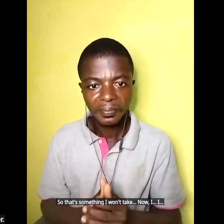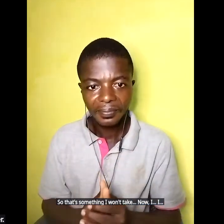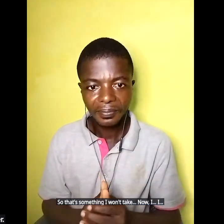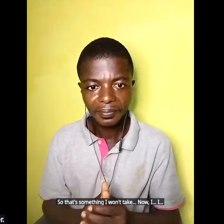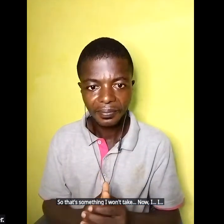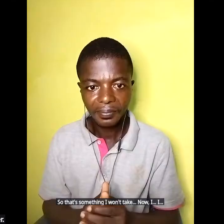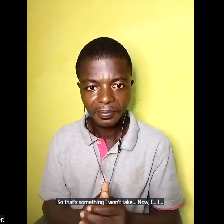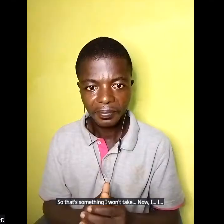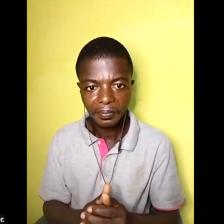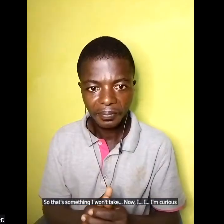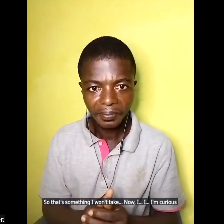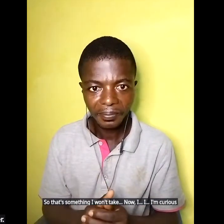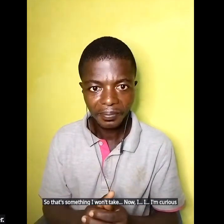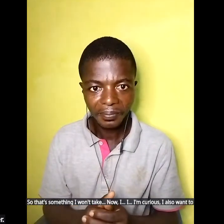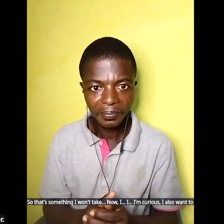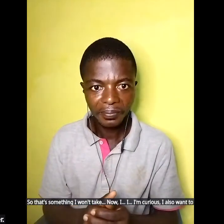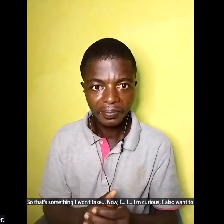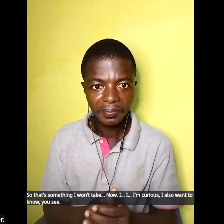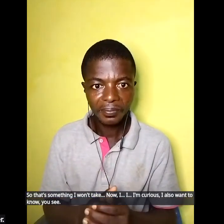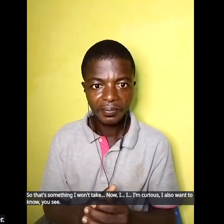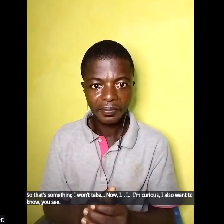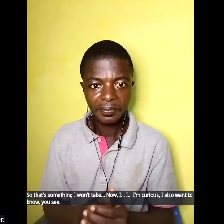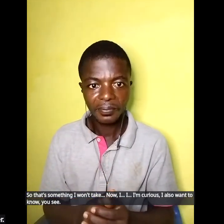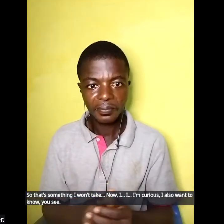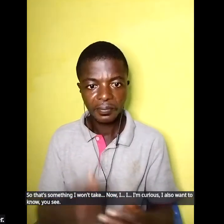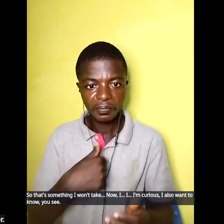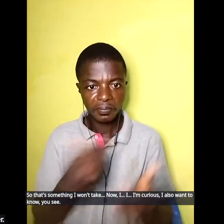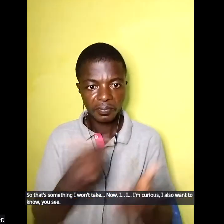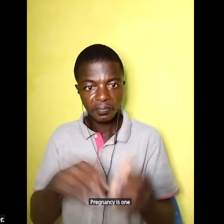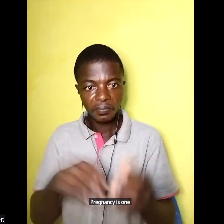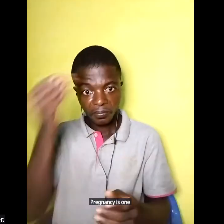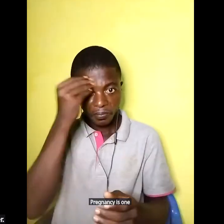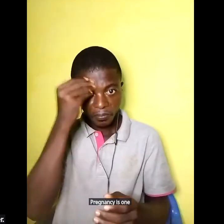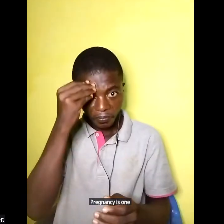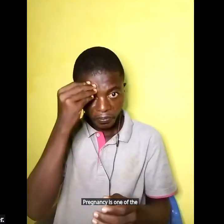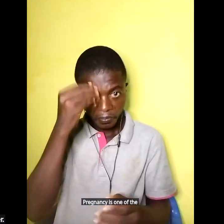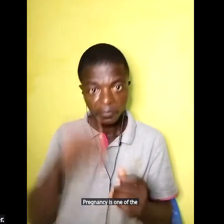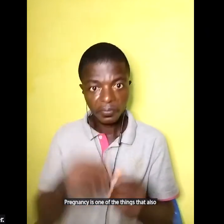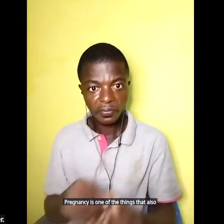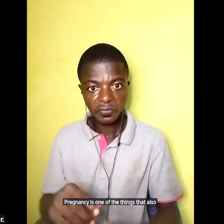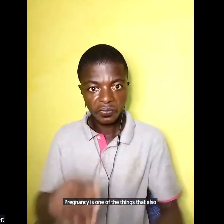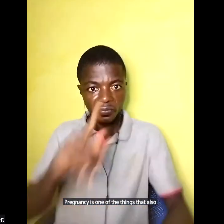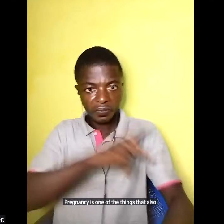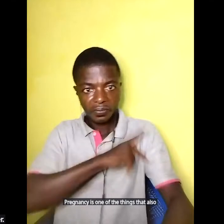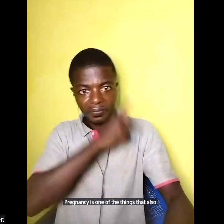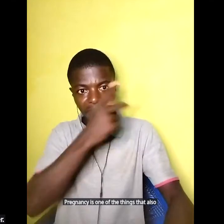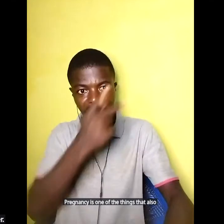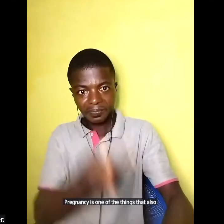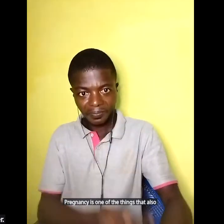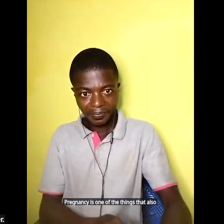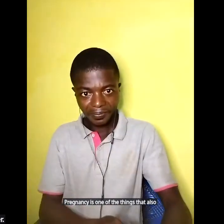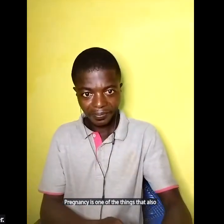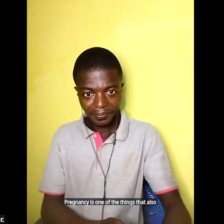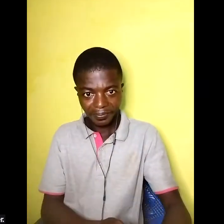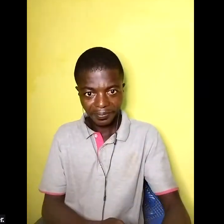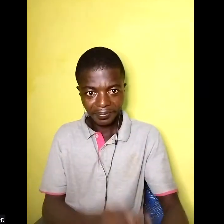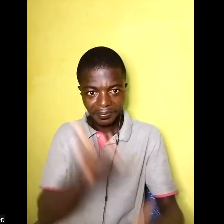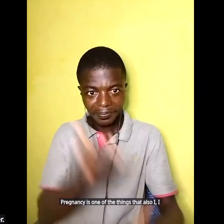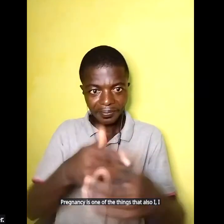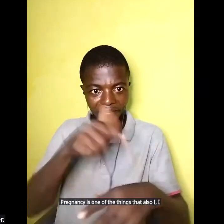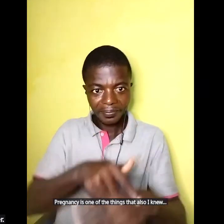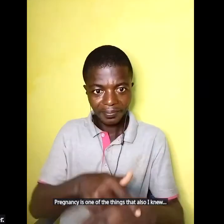I'm curious. I also want to know. You see, pregnancy is one of the things that also causes a lot of stress. I